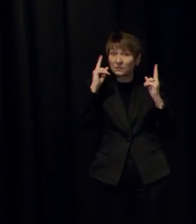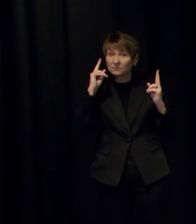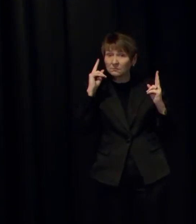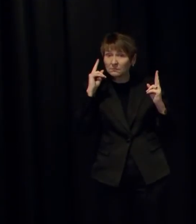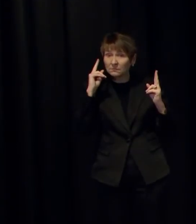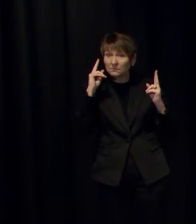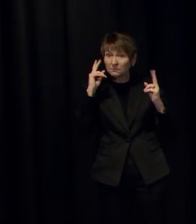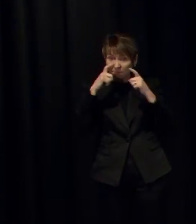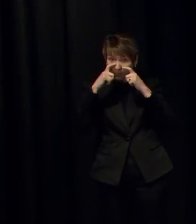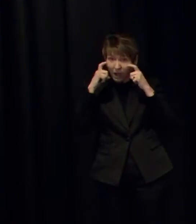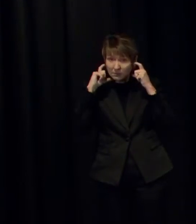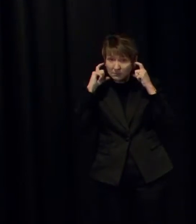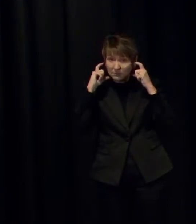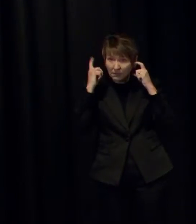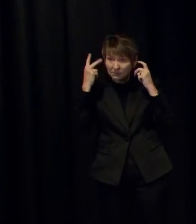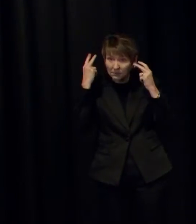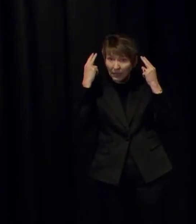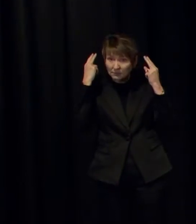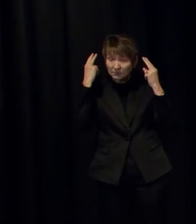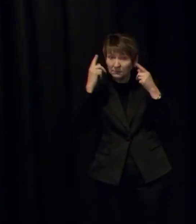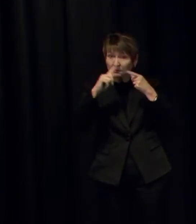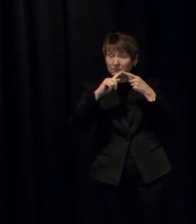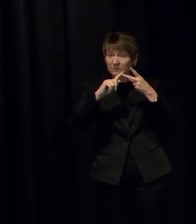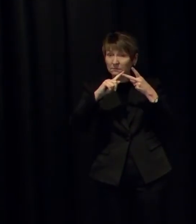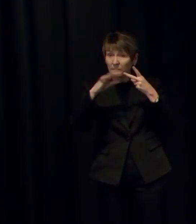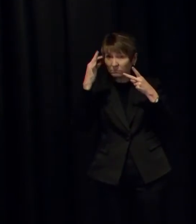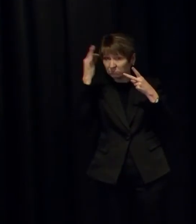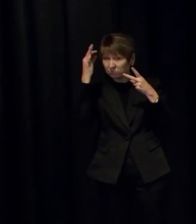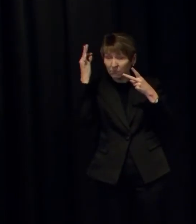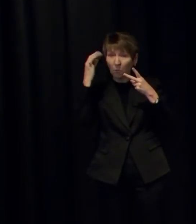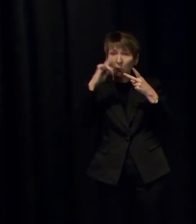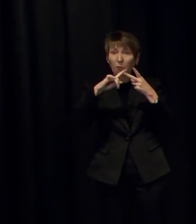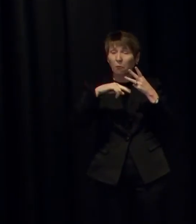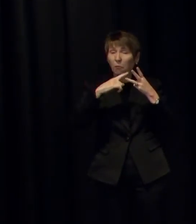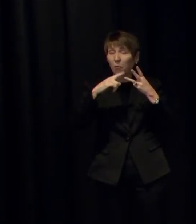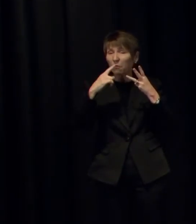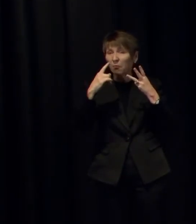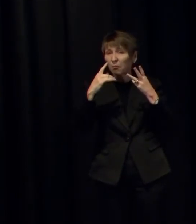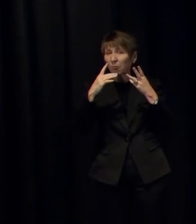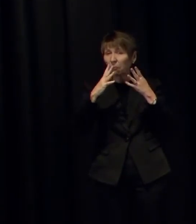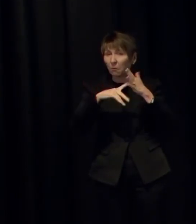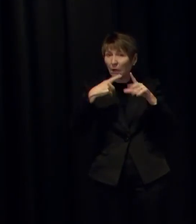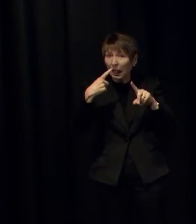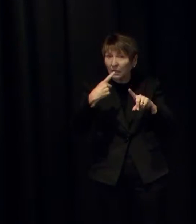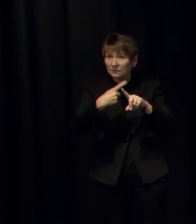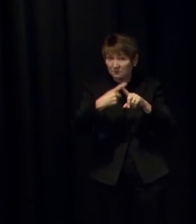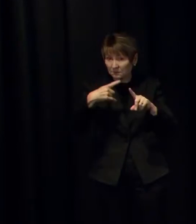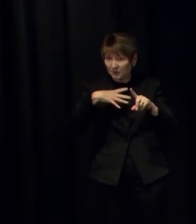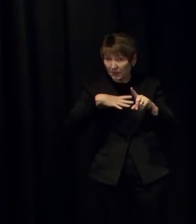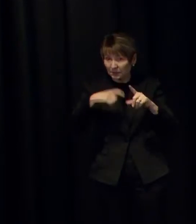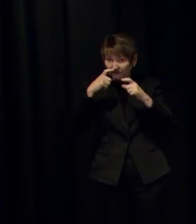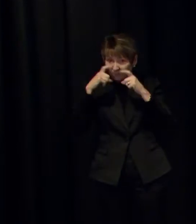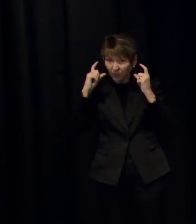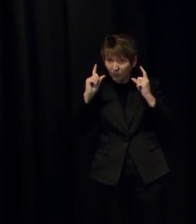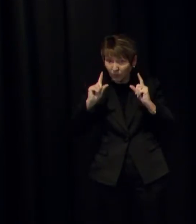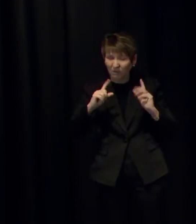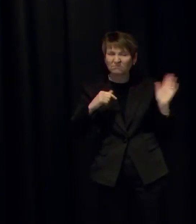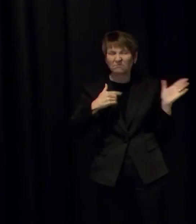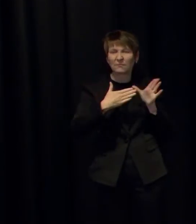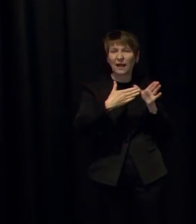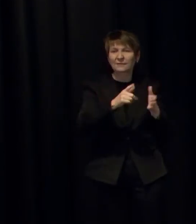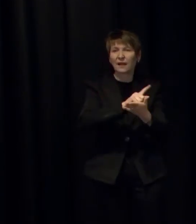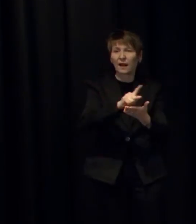mask during their service? So things like facials. Yeah, we can come back to you on that again. Quick one for the crystal ball. When do you expect